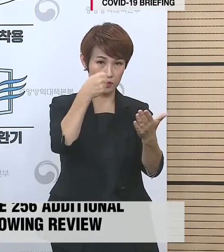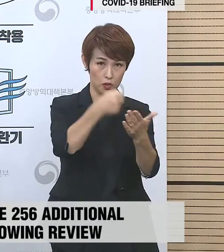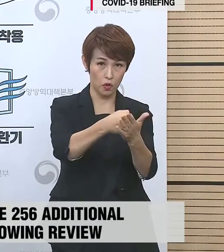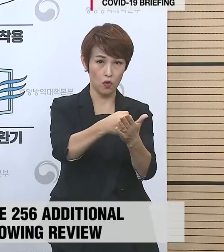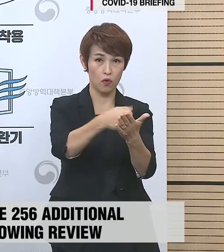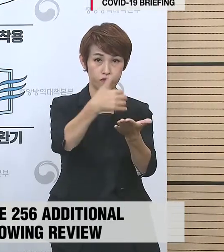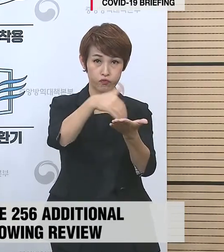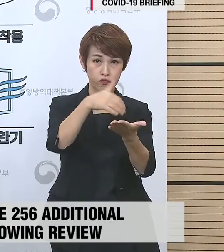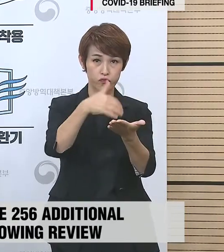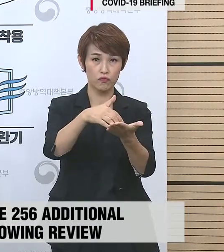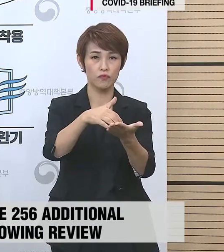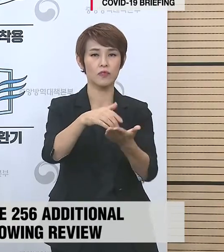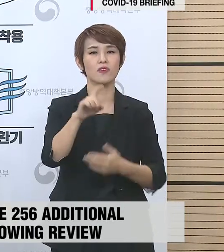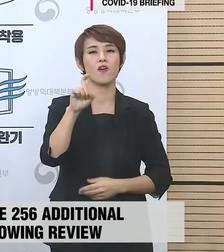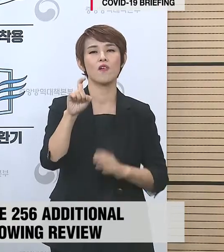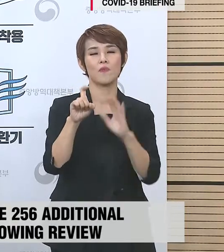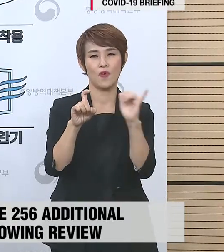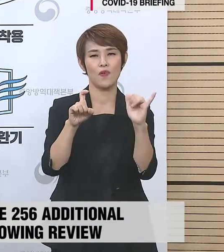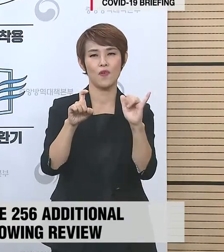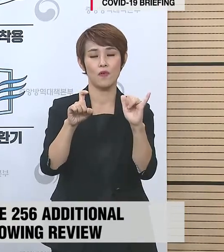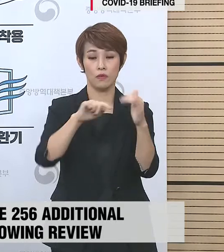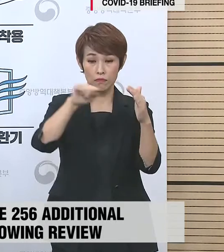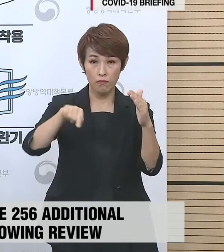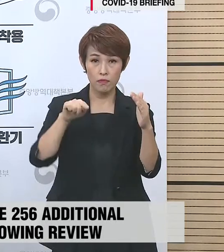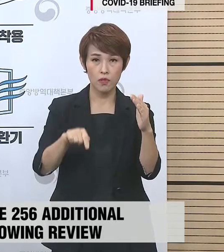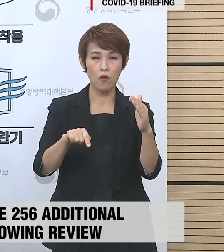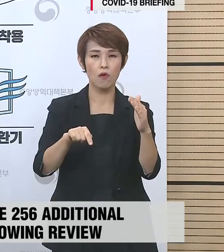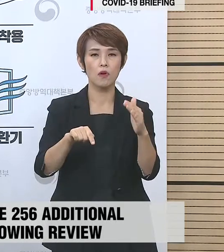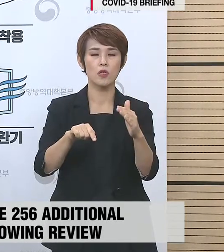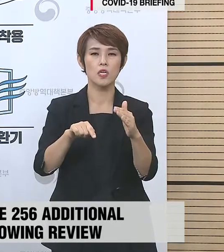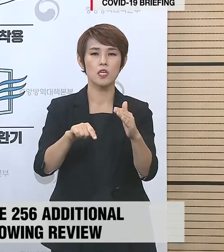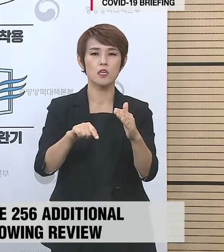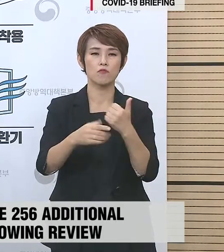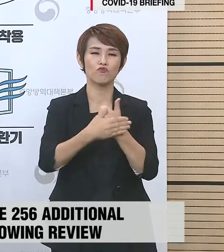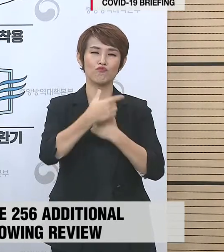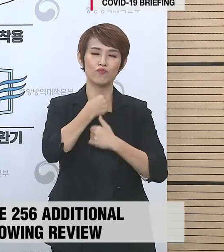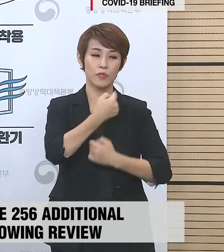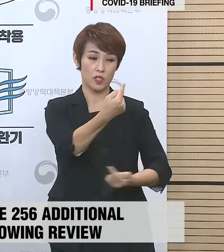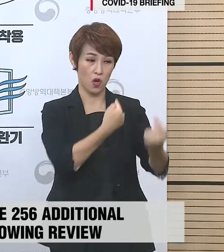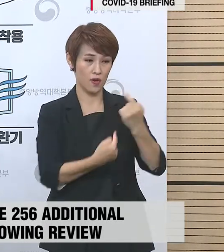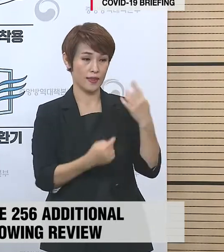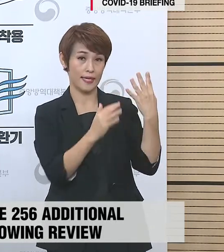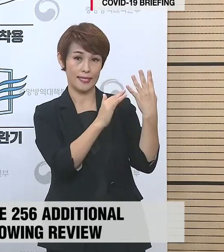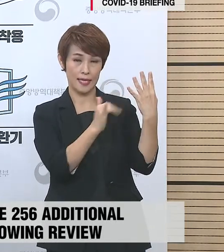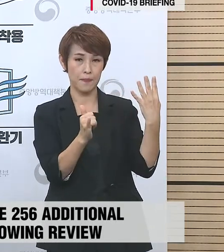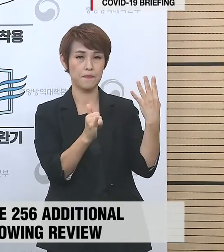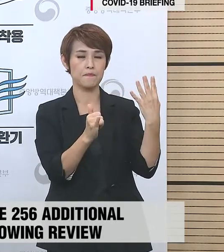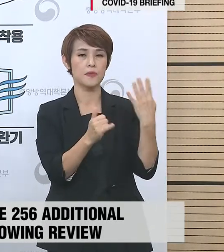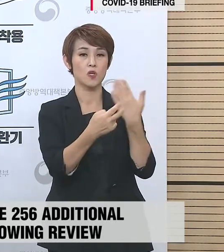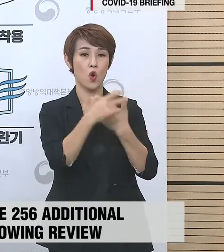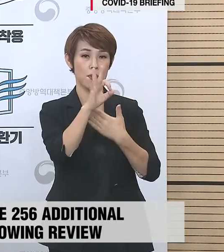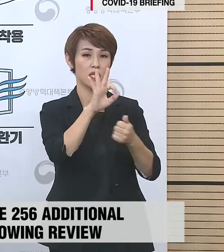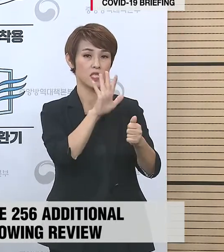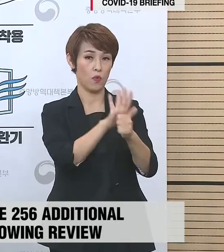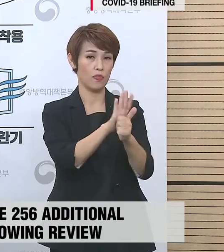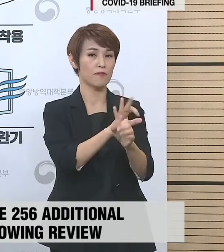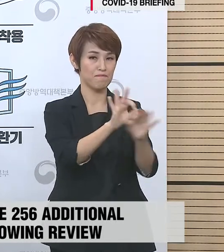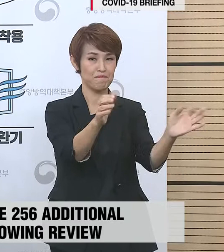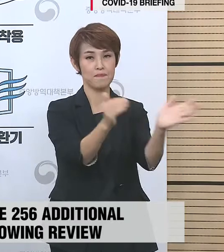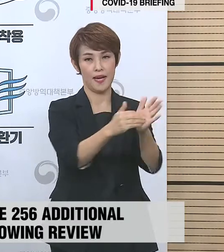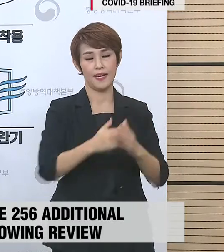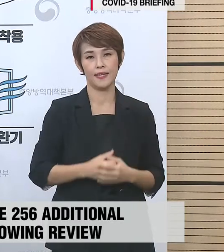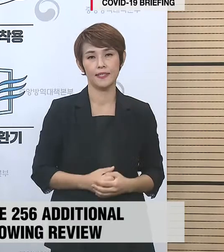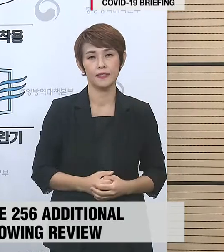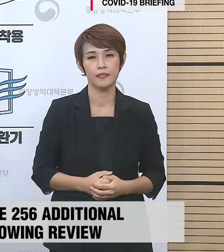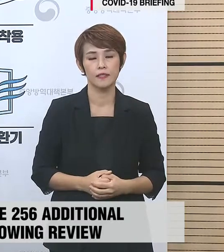currently underscreened. And we have a total of 10 people who are being subject to these medical